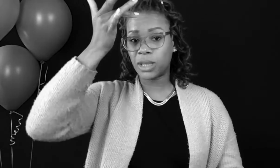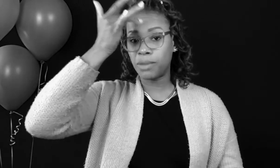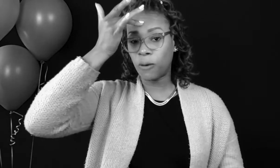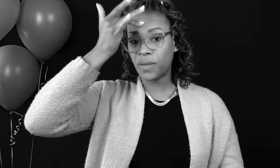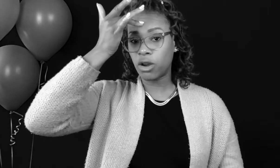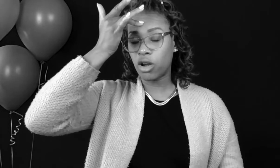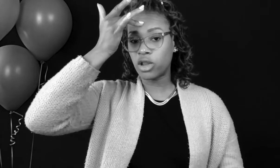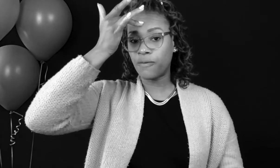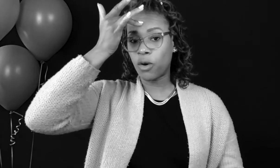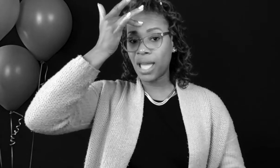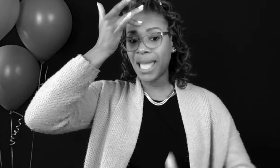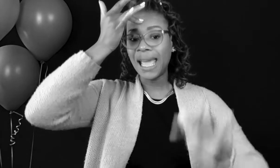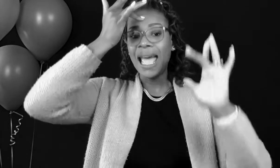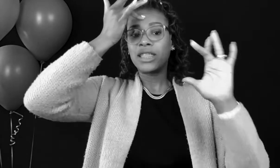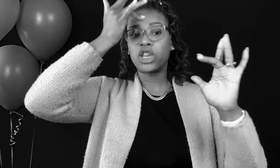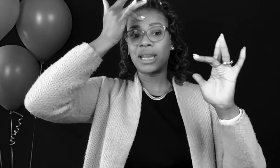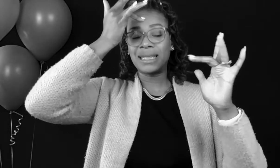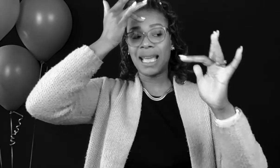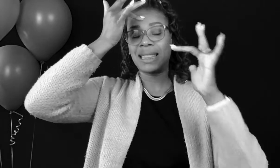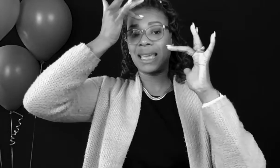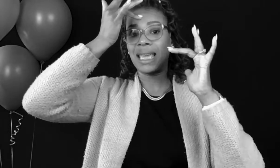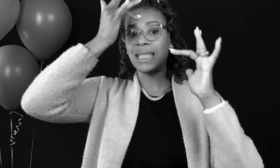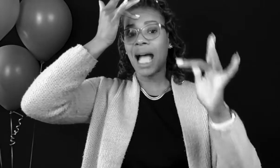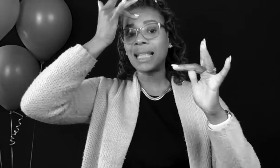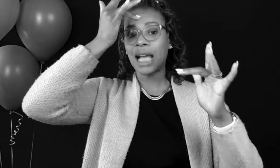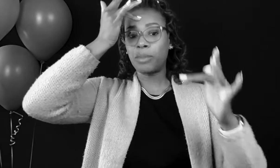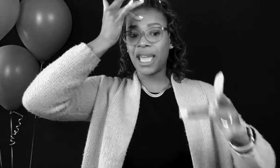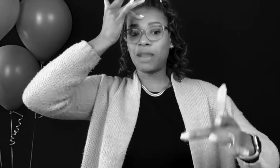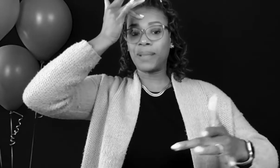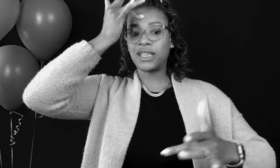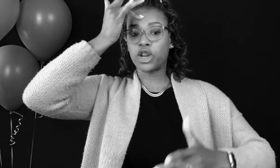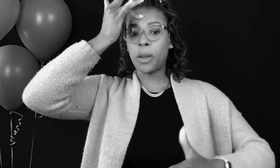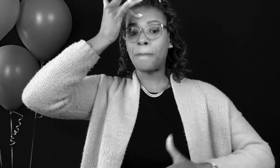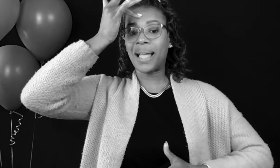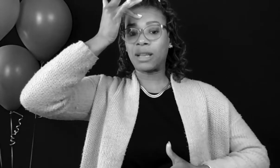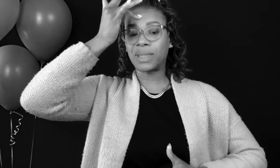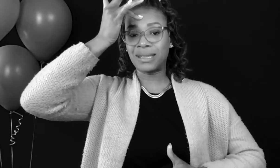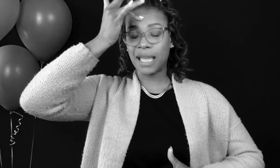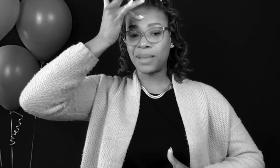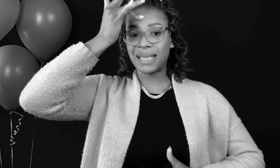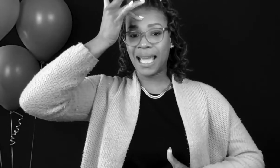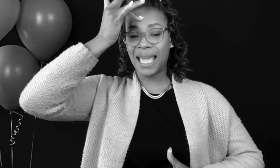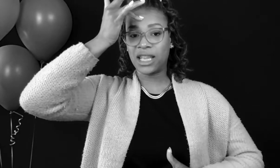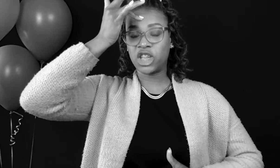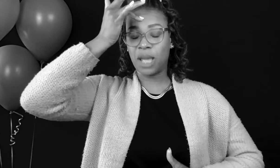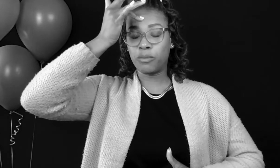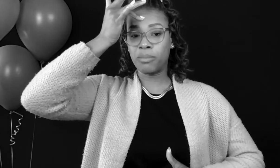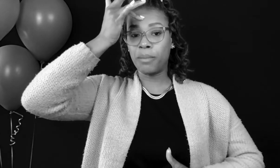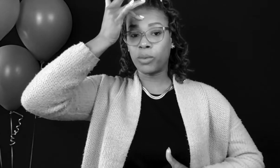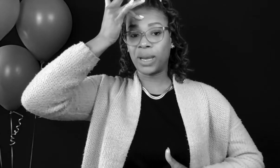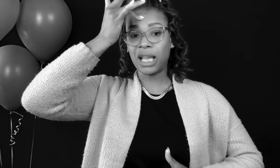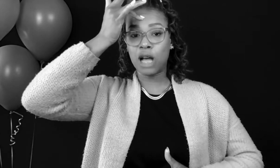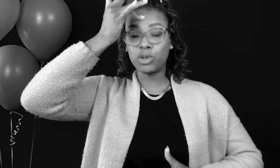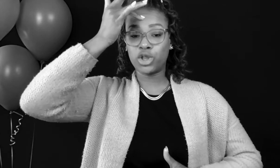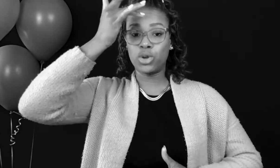middle finger on your forehead. Then you're going to take the non-dominant hand and place it on your belly with the same exact hand shape. Remember, when it comes to